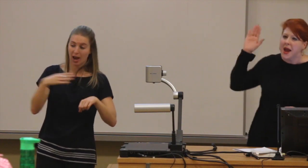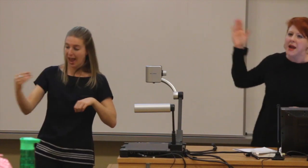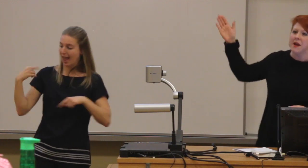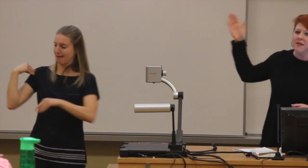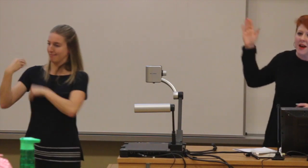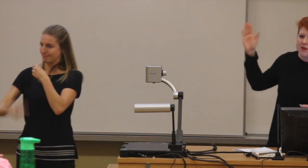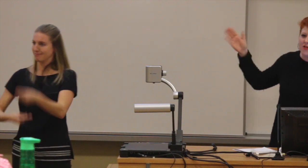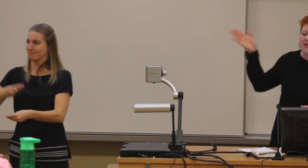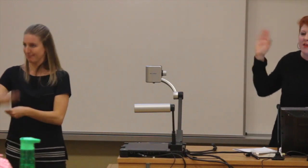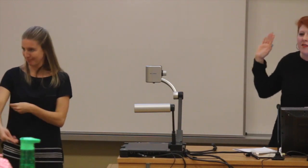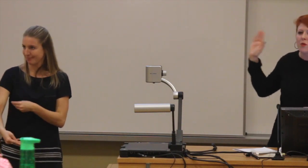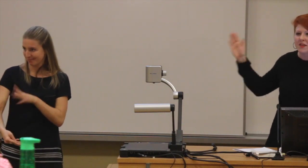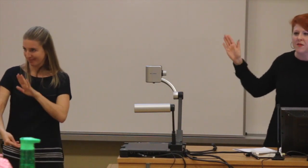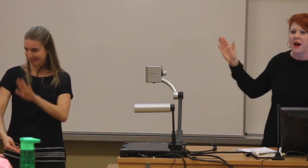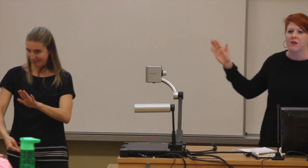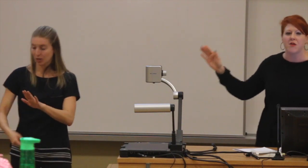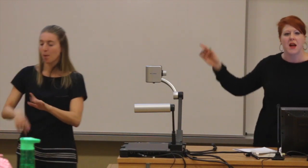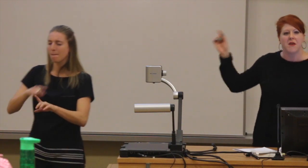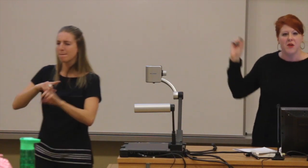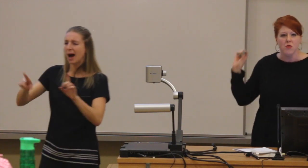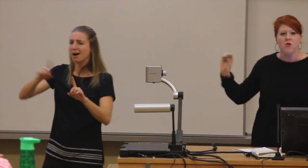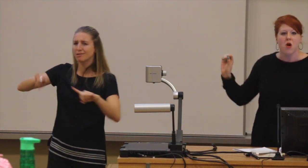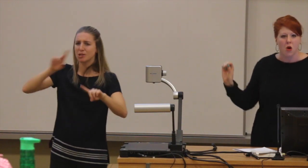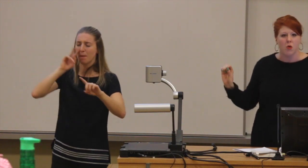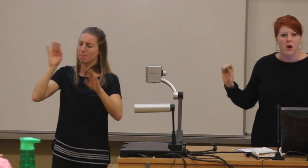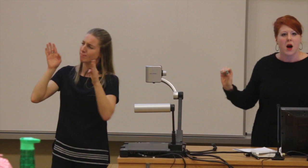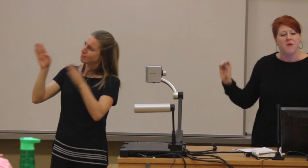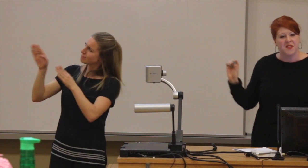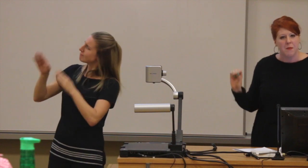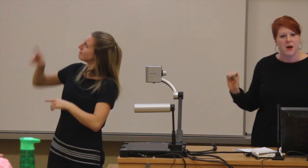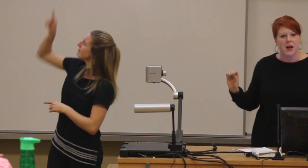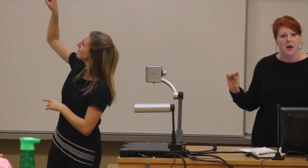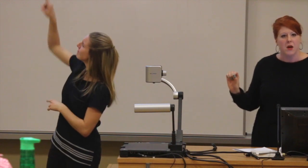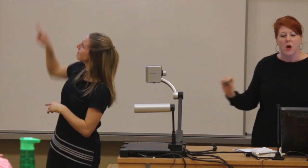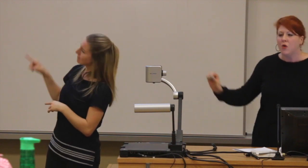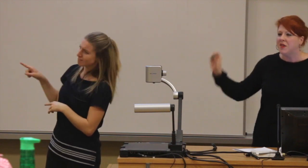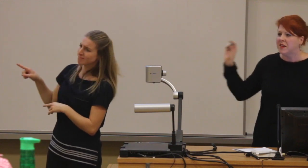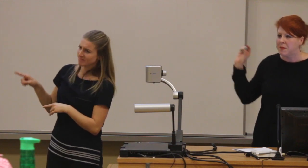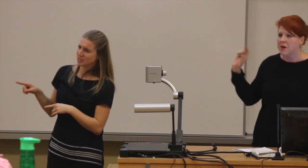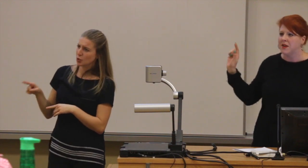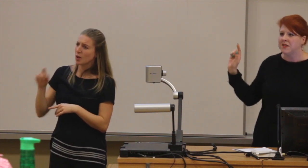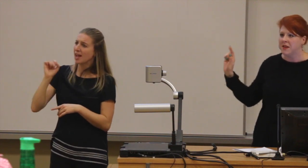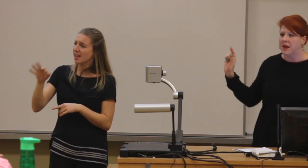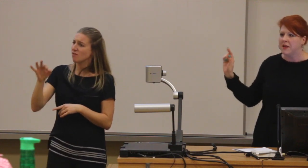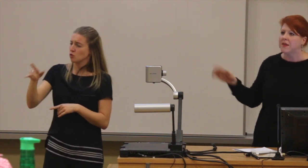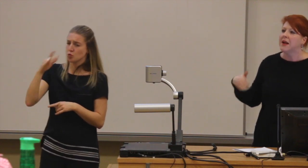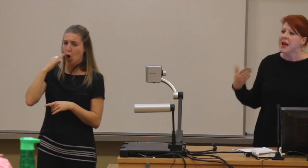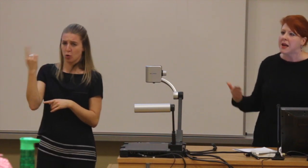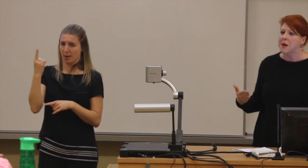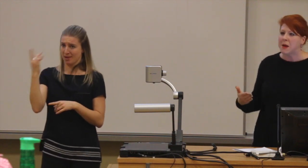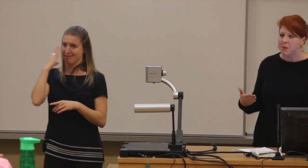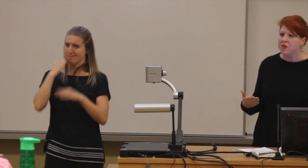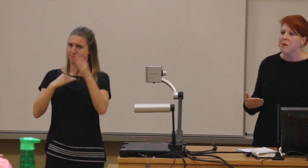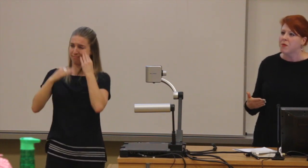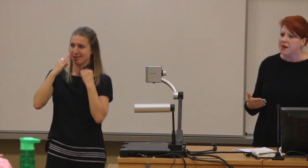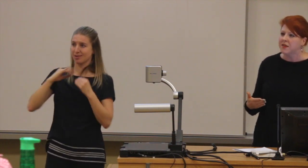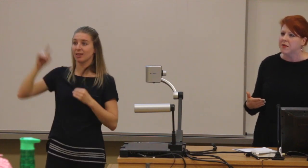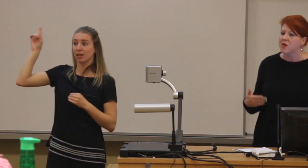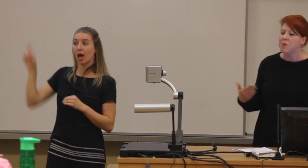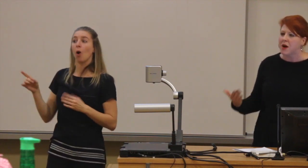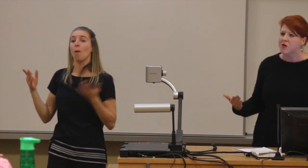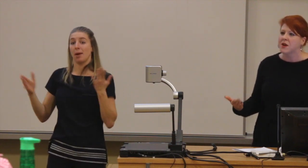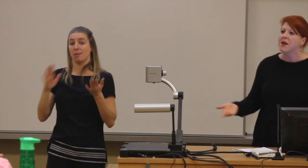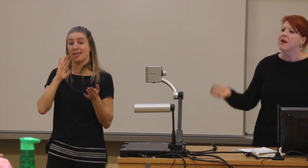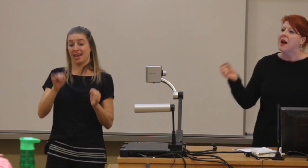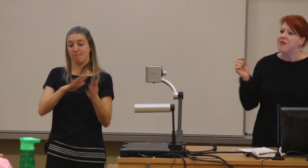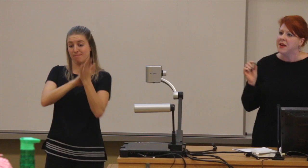But pay attention to these risk factors. And if you know of somebody who's experiencing these, again, it may put them at risk